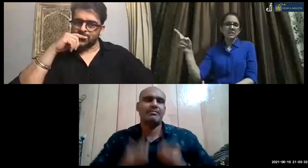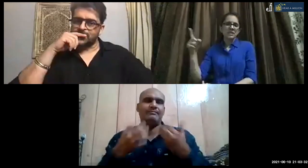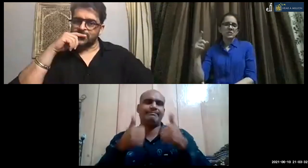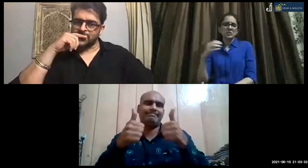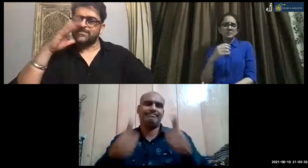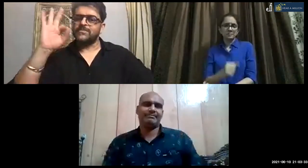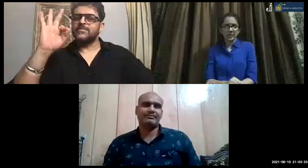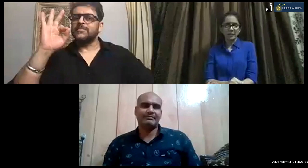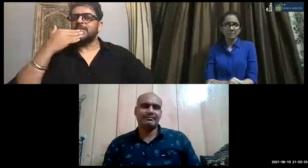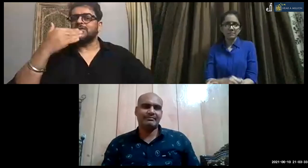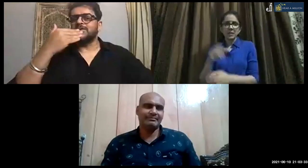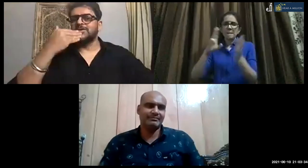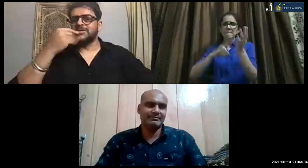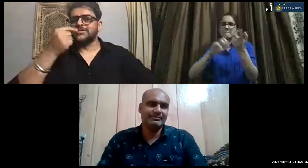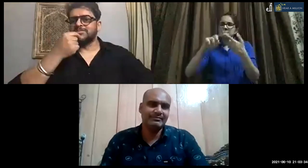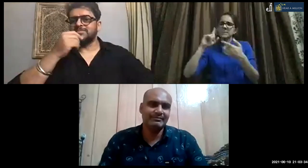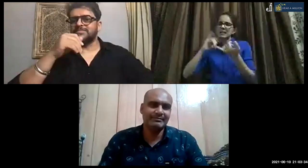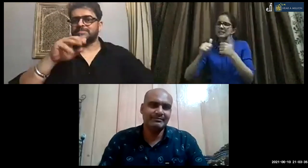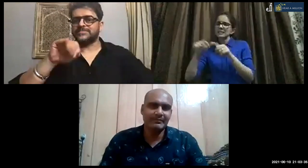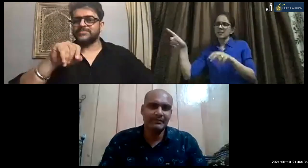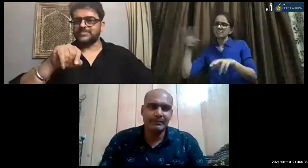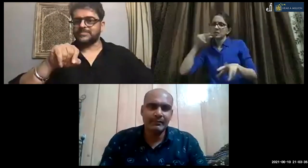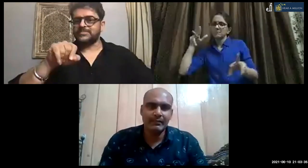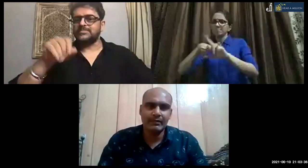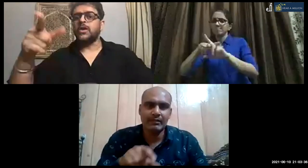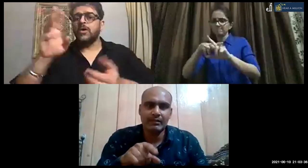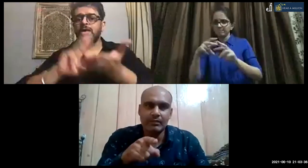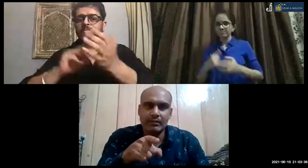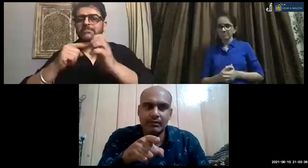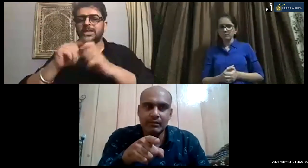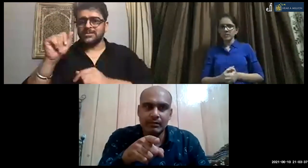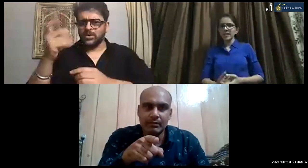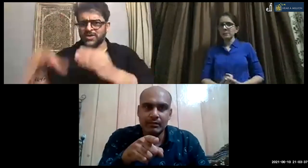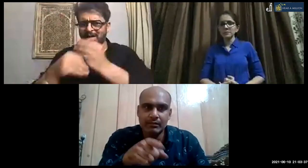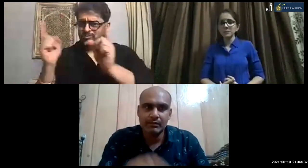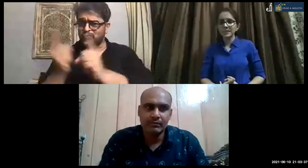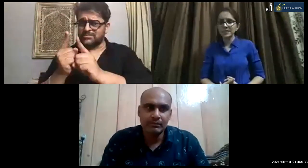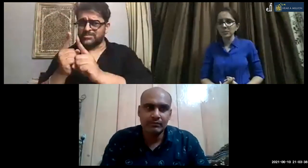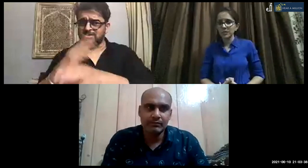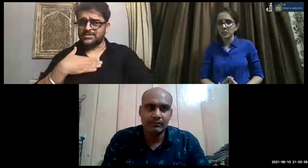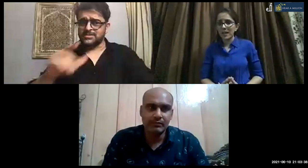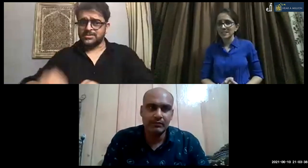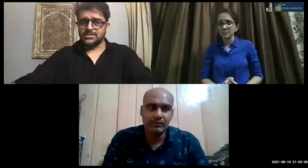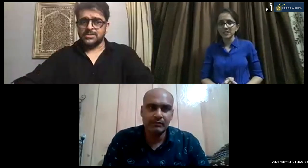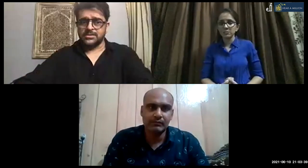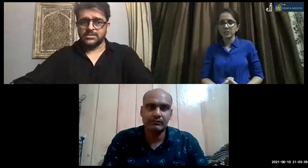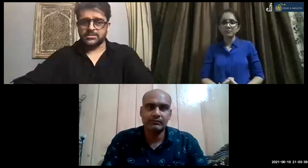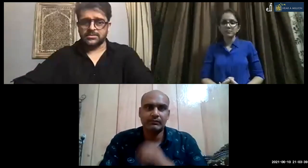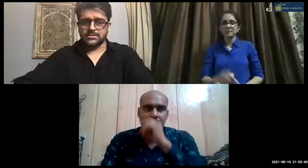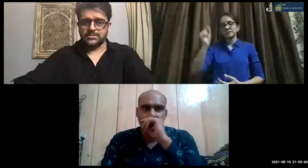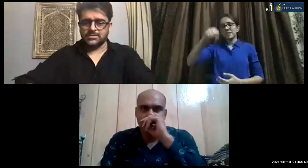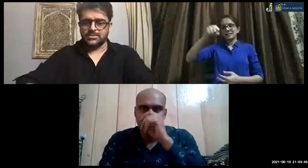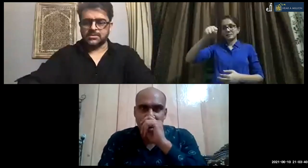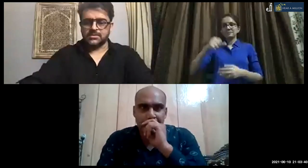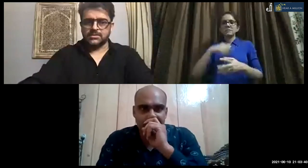Yeah. Yeah, Miss Melissa, would you like to add something? Yeah, I just